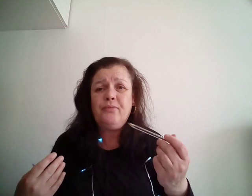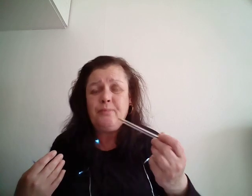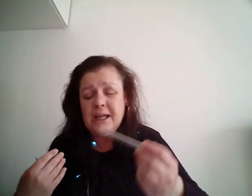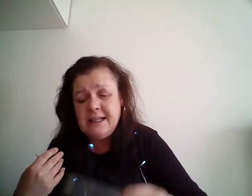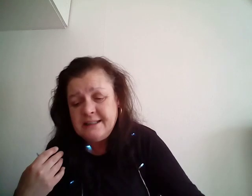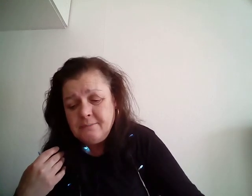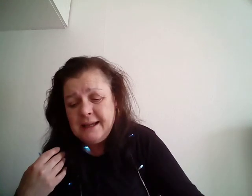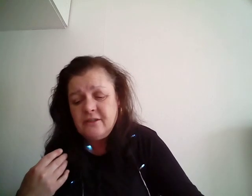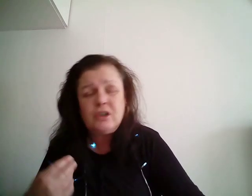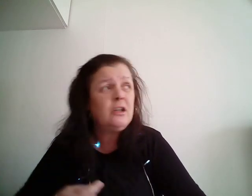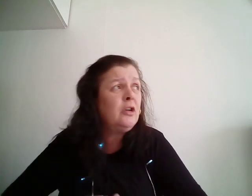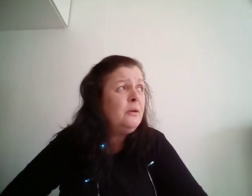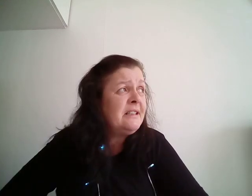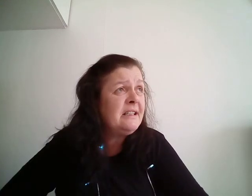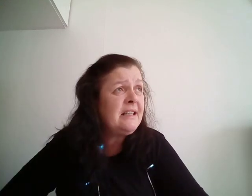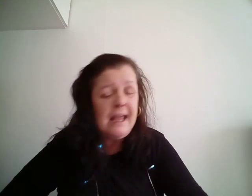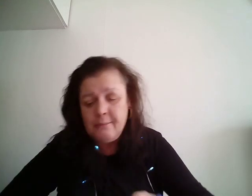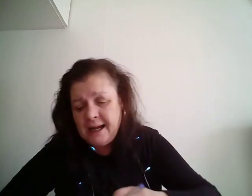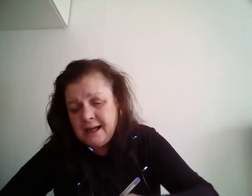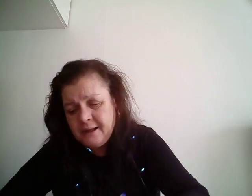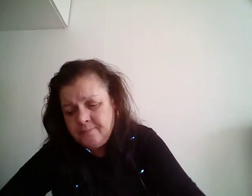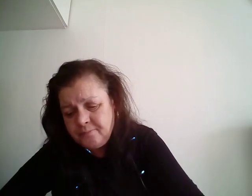but he did mention, who is it,